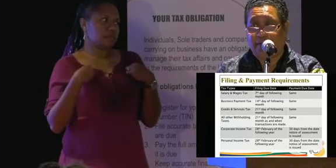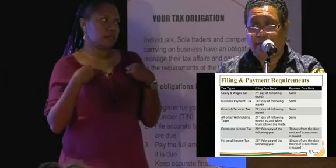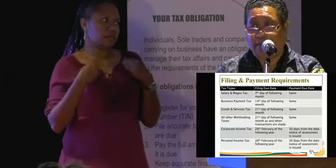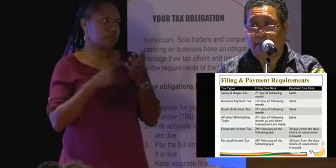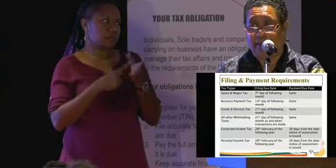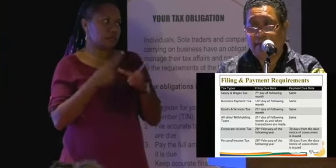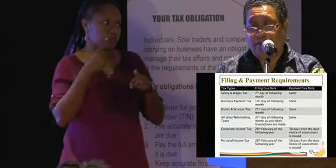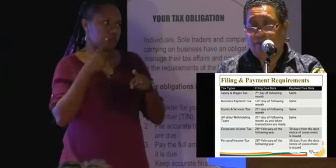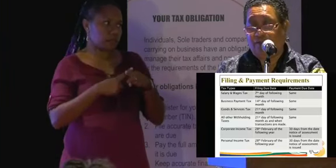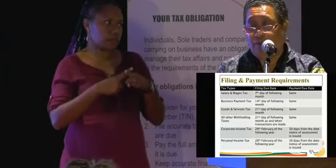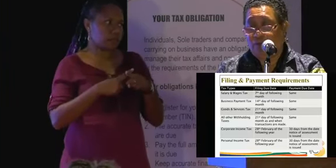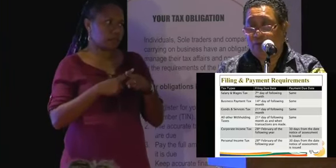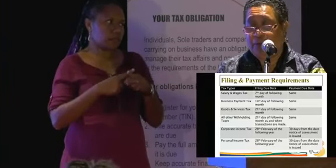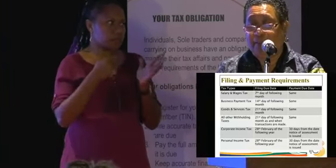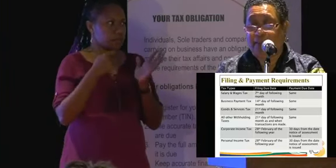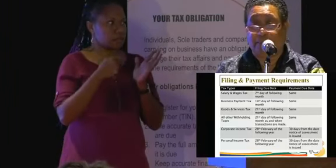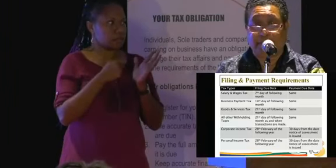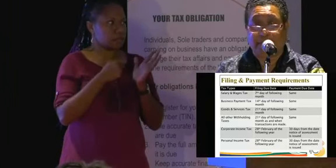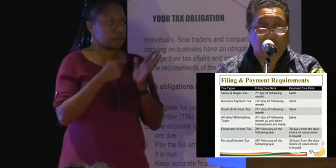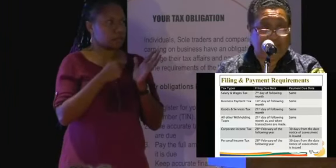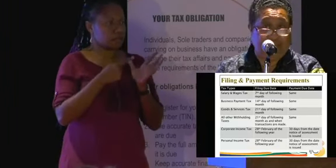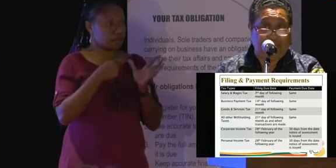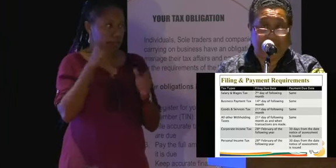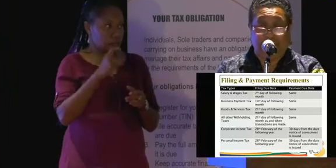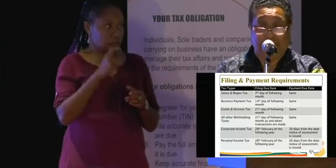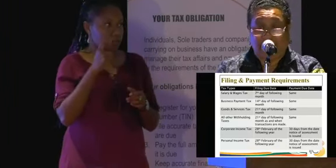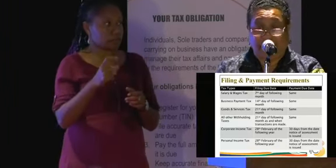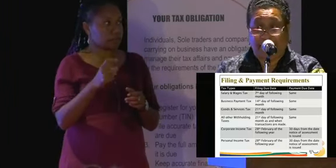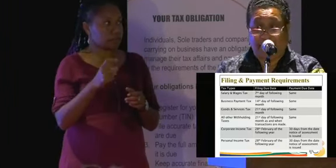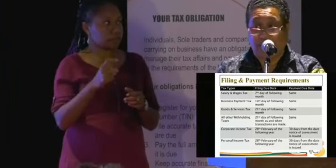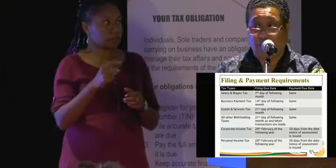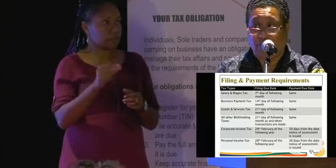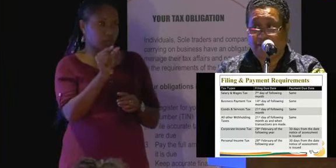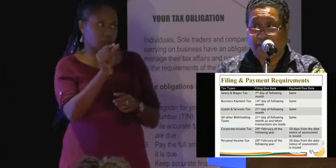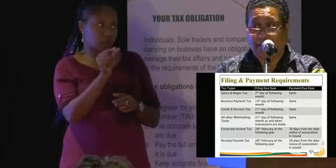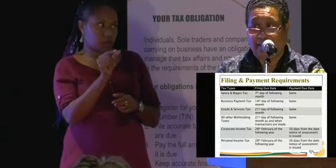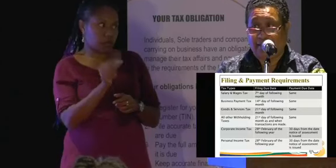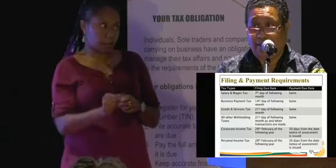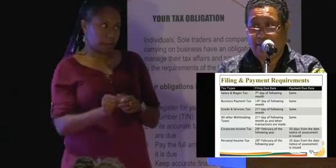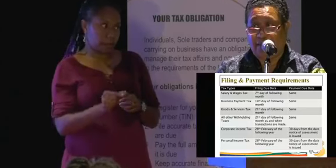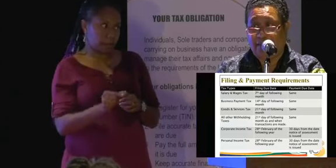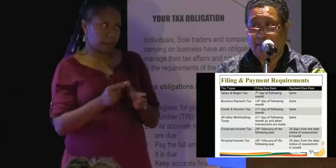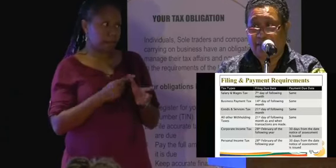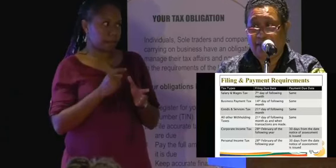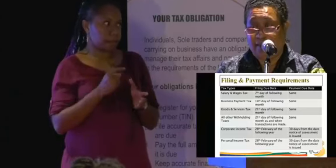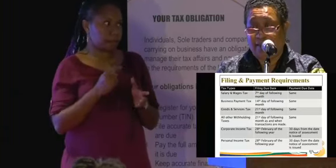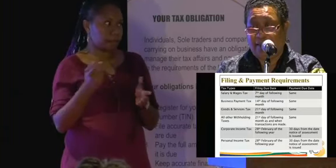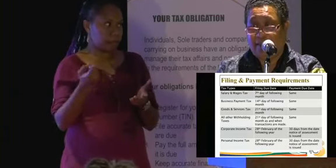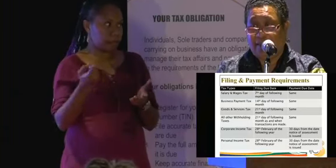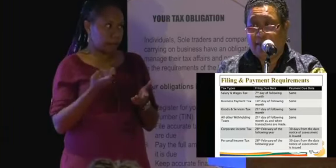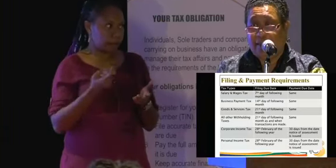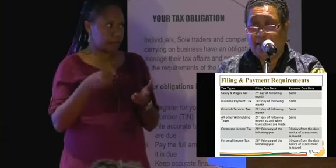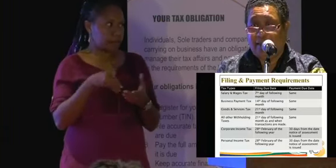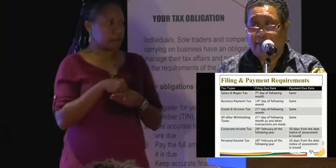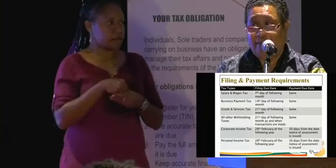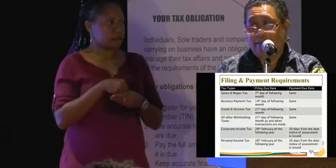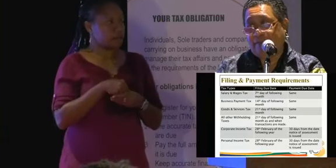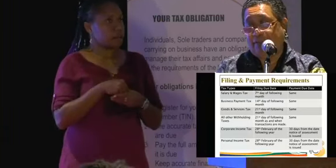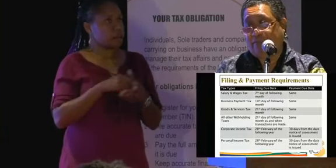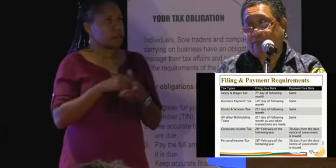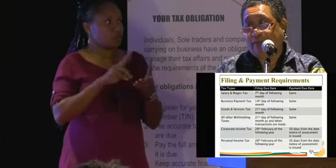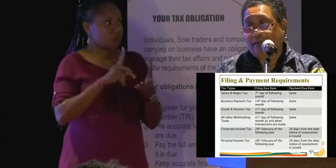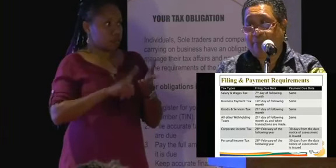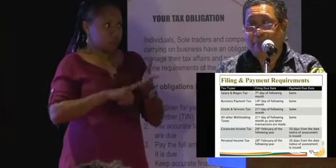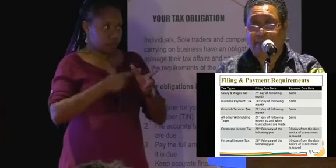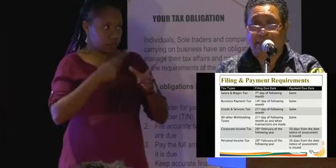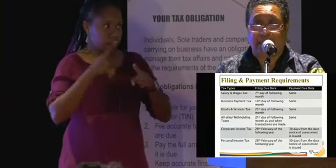will be created for you will be the personal income tax if I am a sole trader. Okay? And then